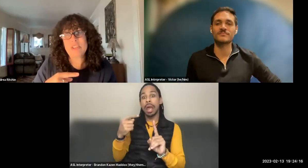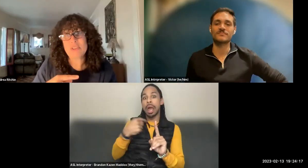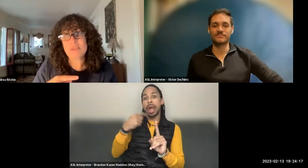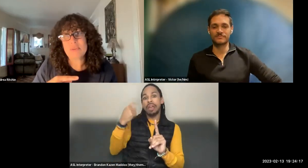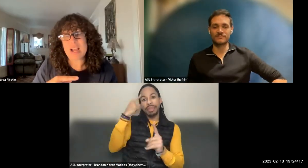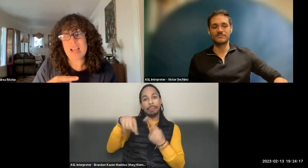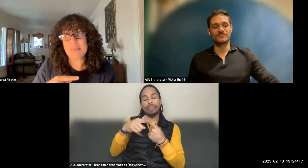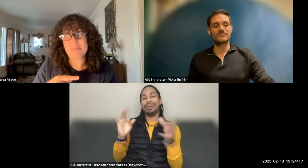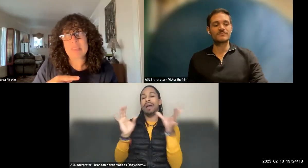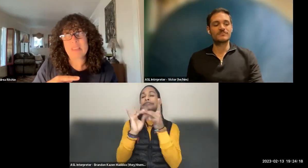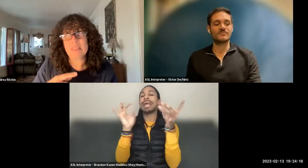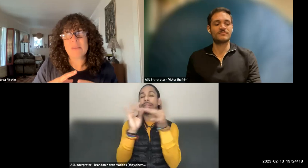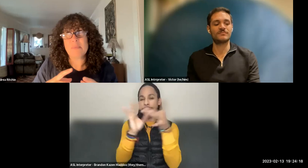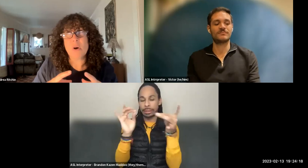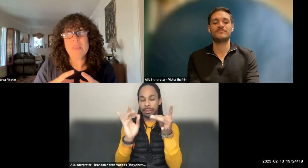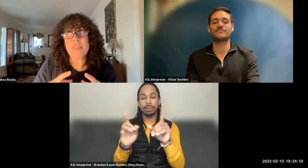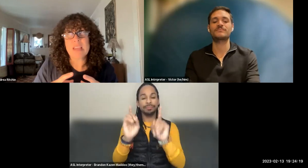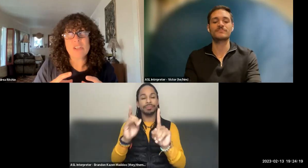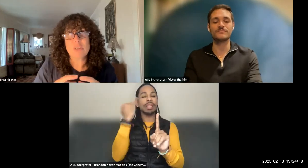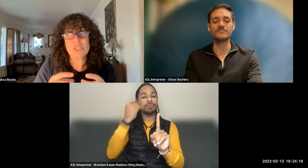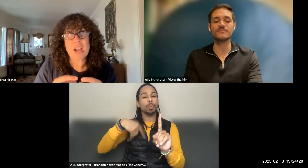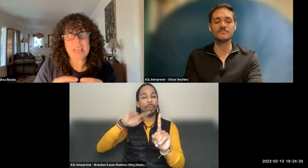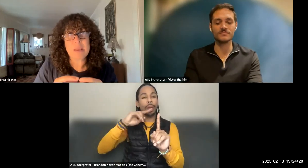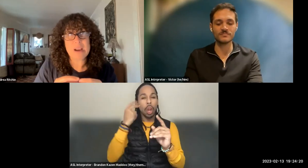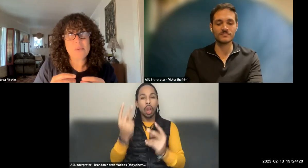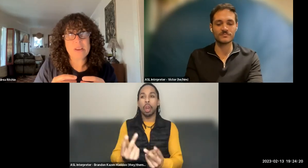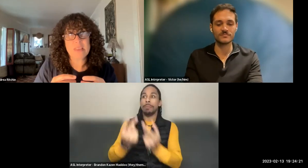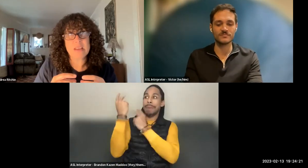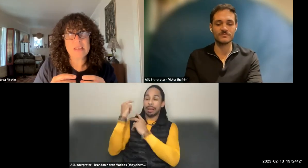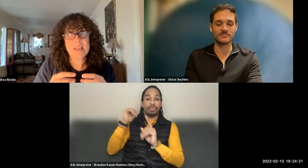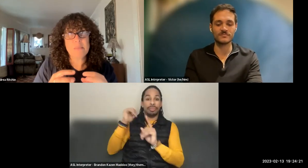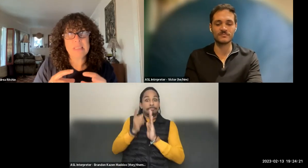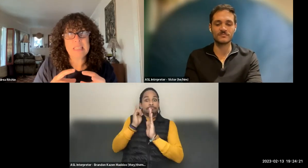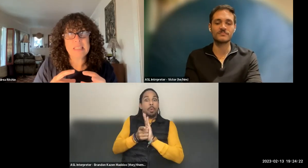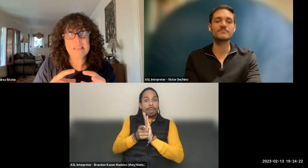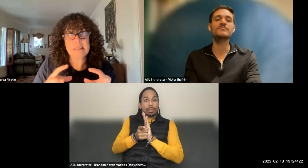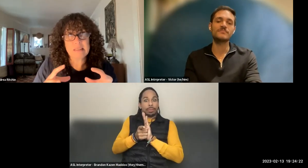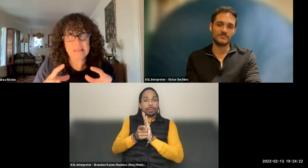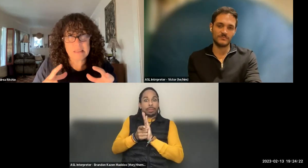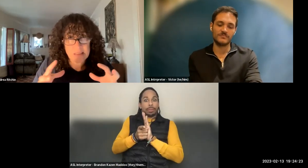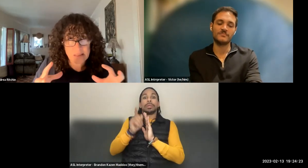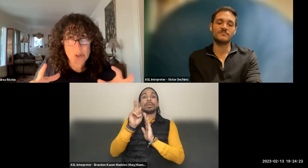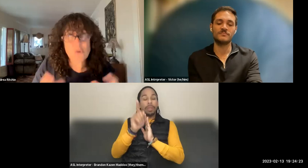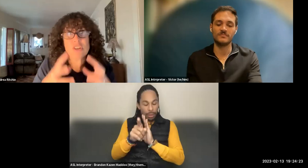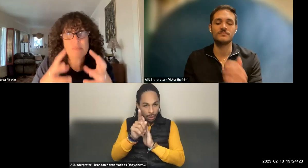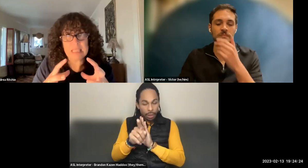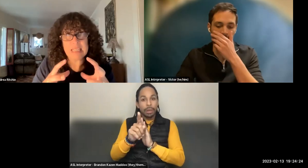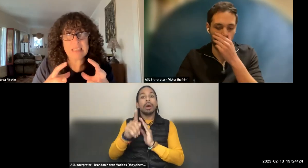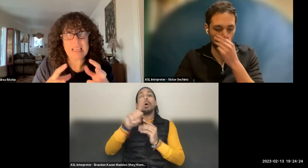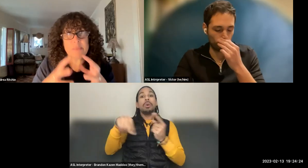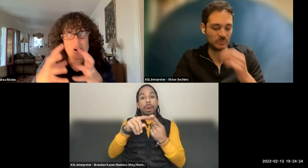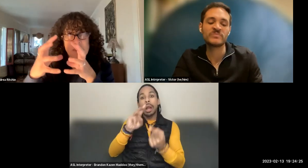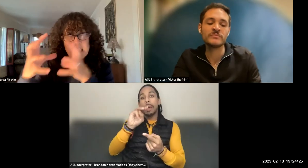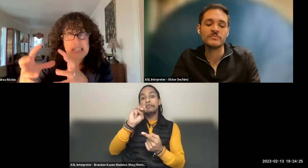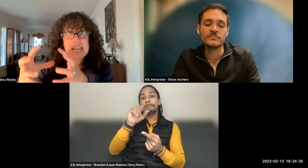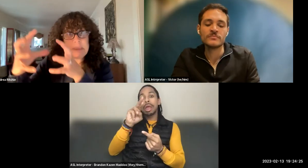rewind to the moment that she was talking about where the police, the notion of